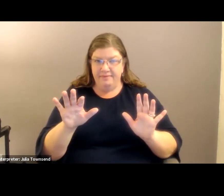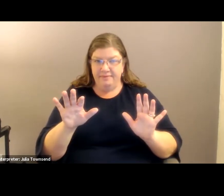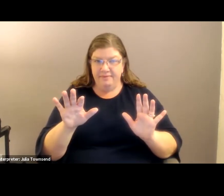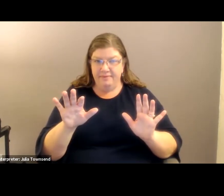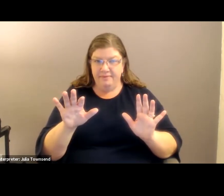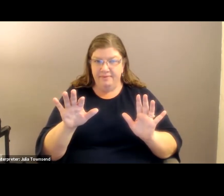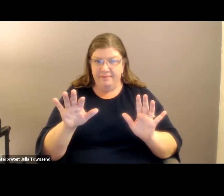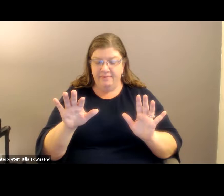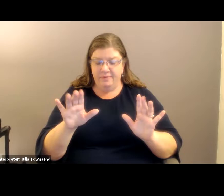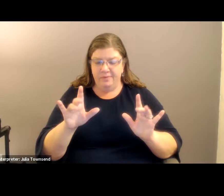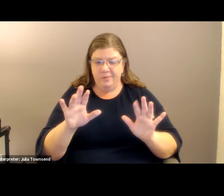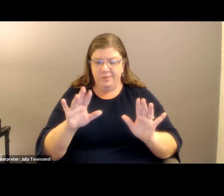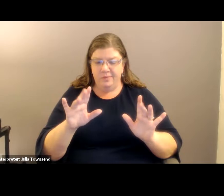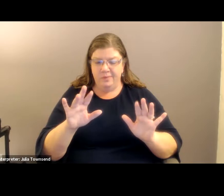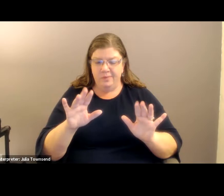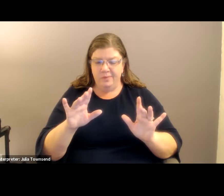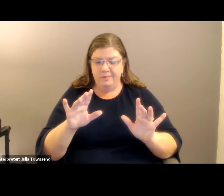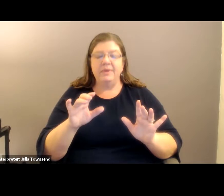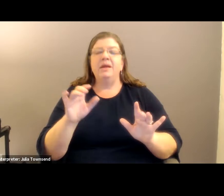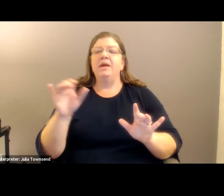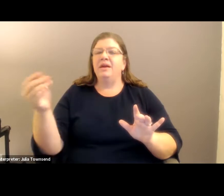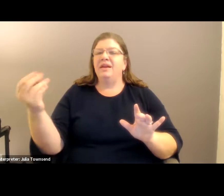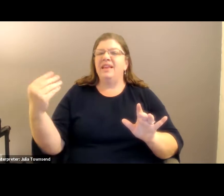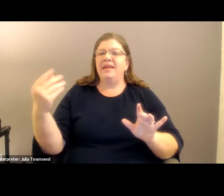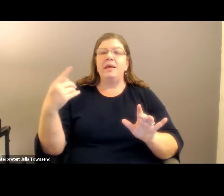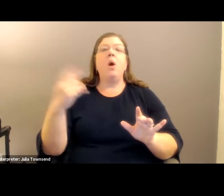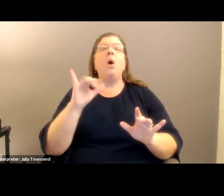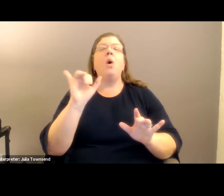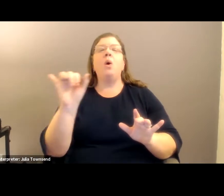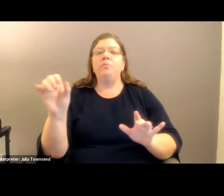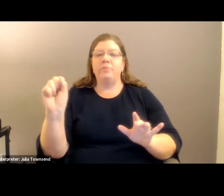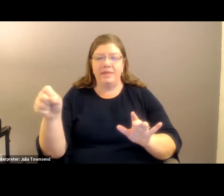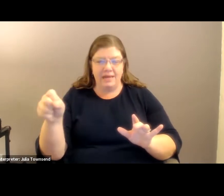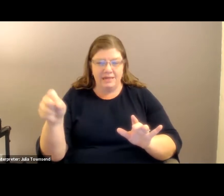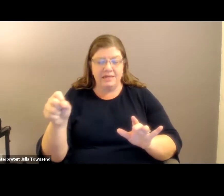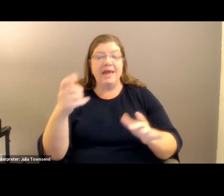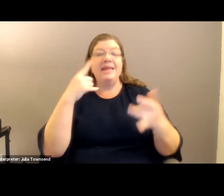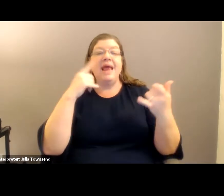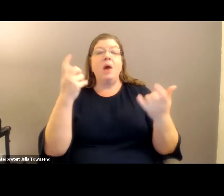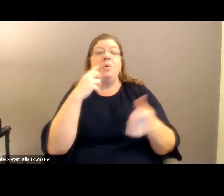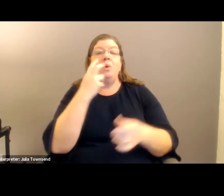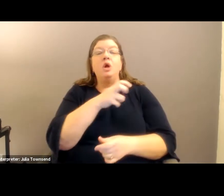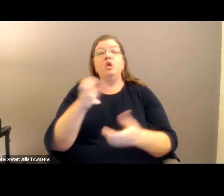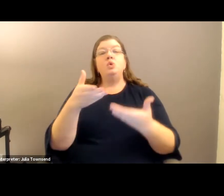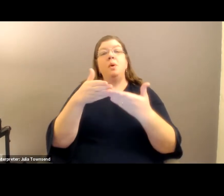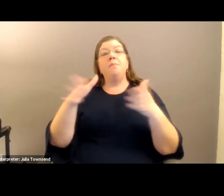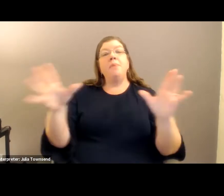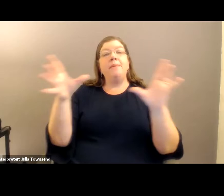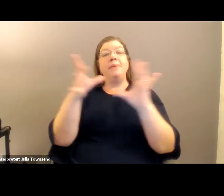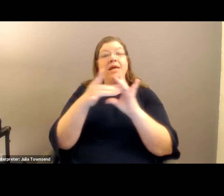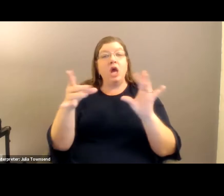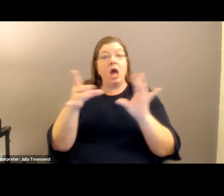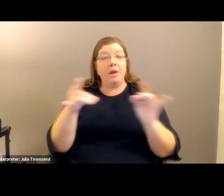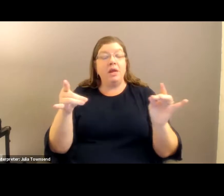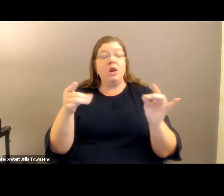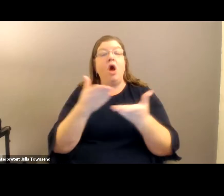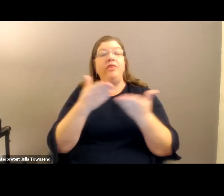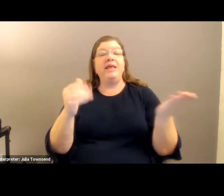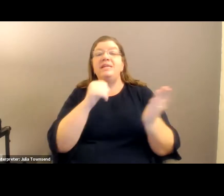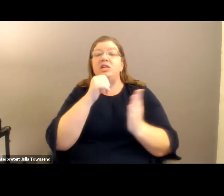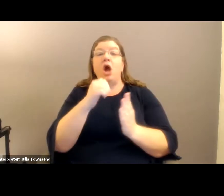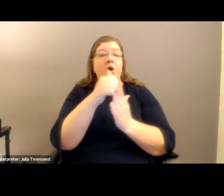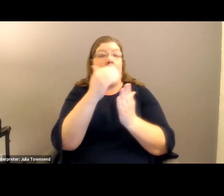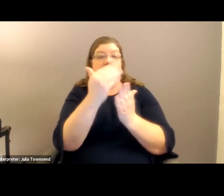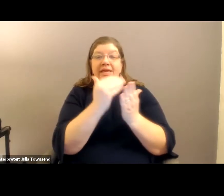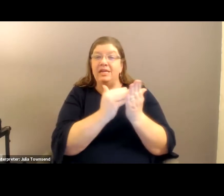Yes. Certainly, we will now move to public comments on non-agenda items. And just